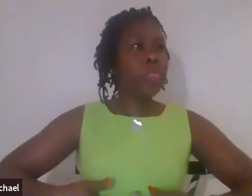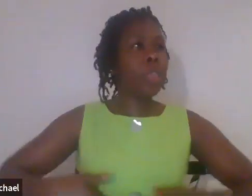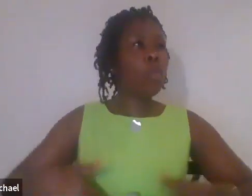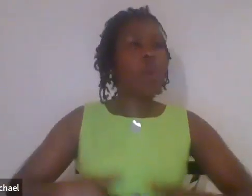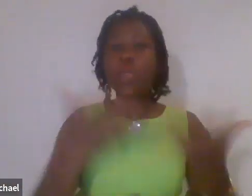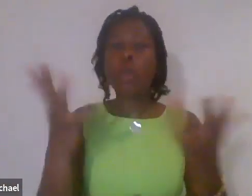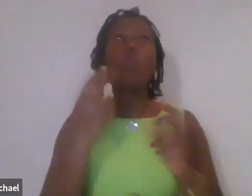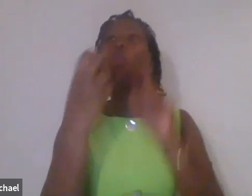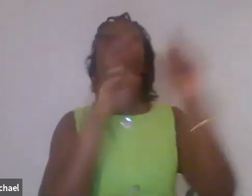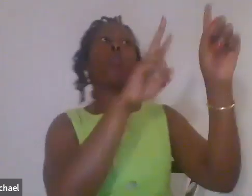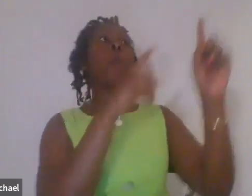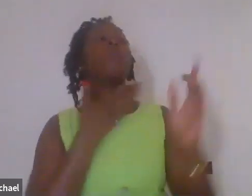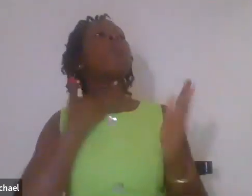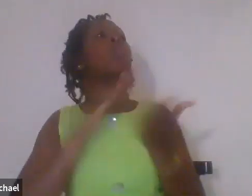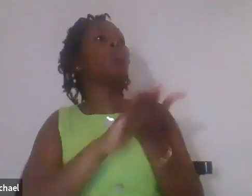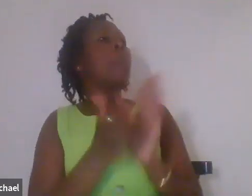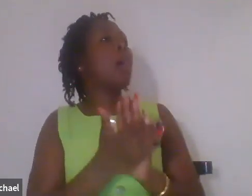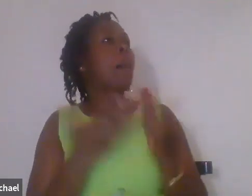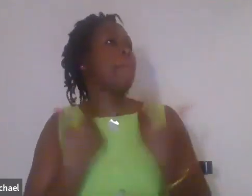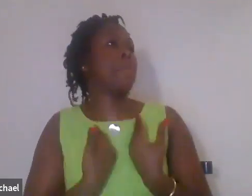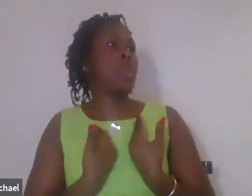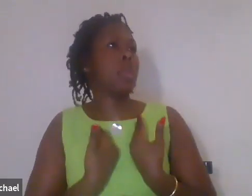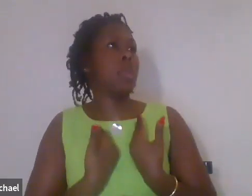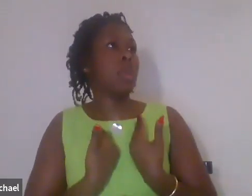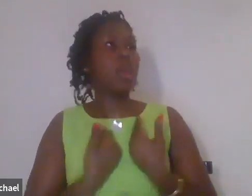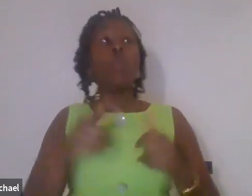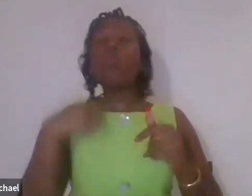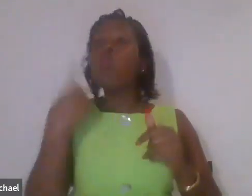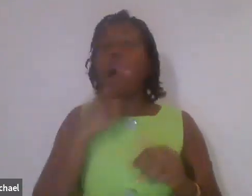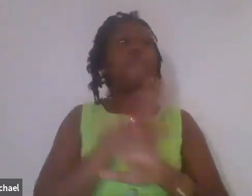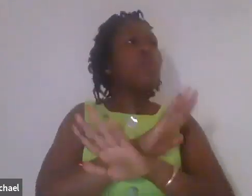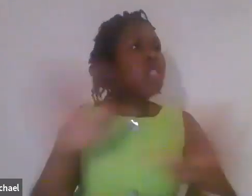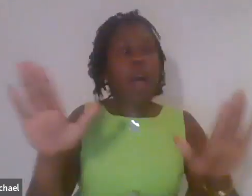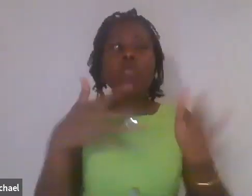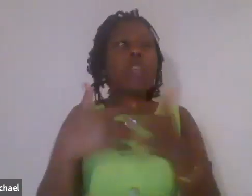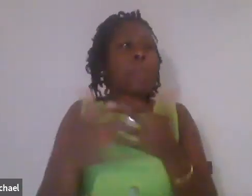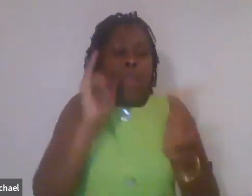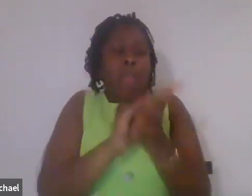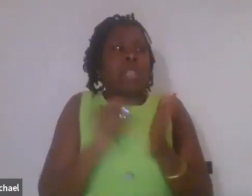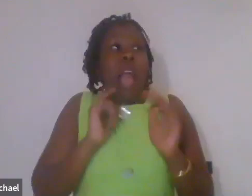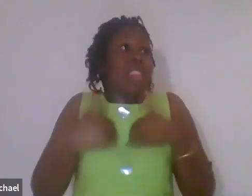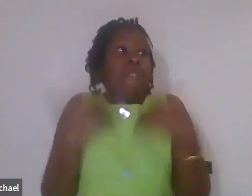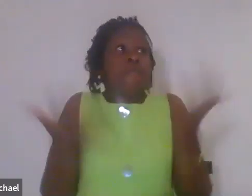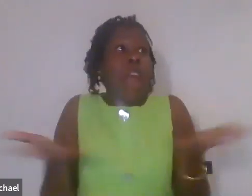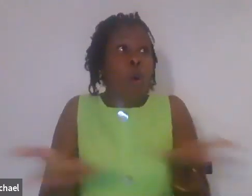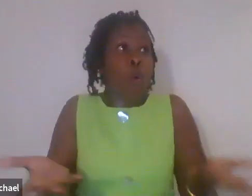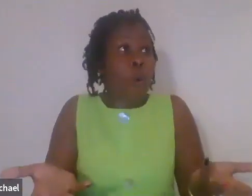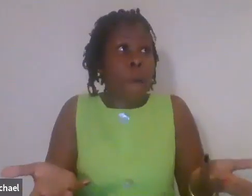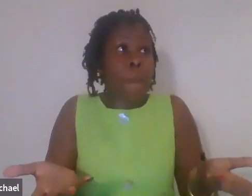there are children, there are youth who look up to become who I am, who have never had what